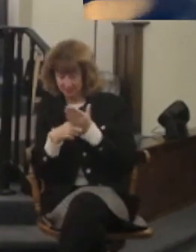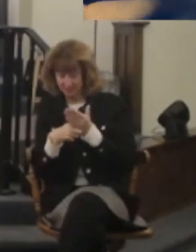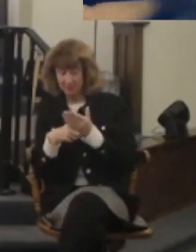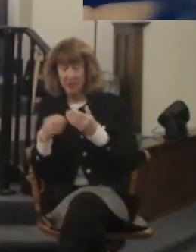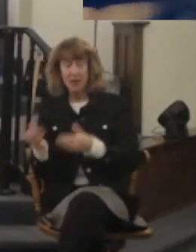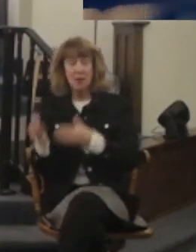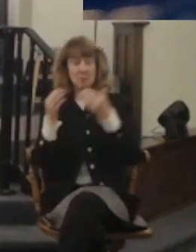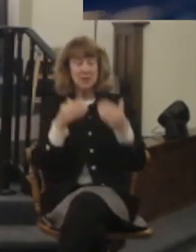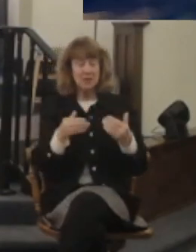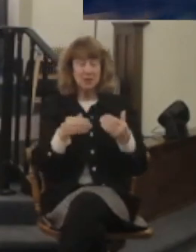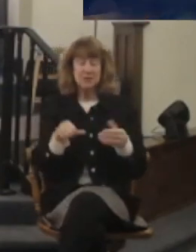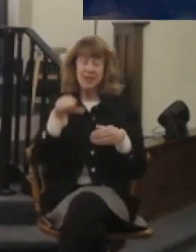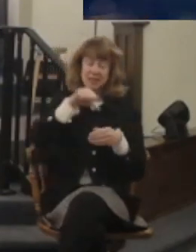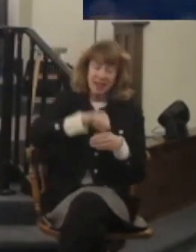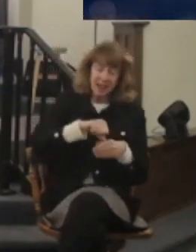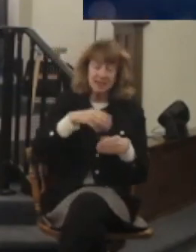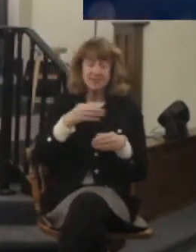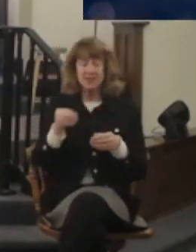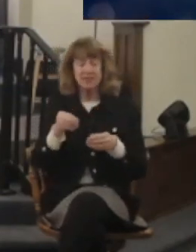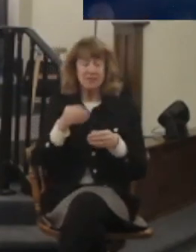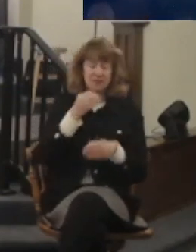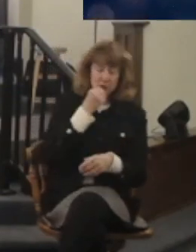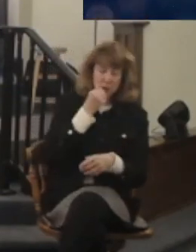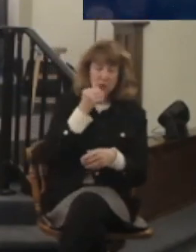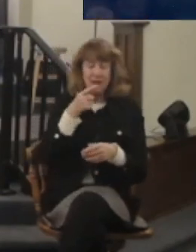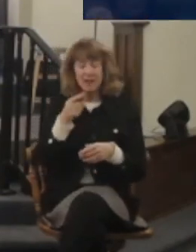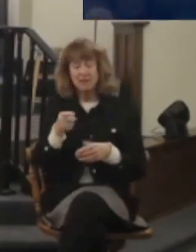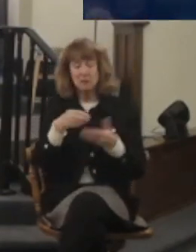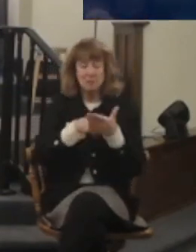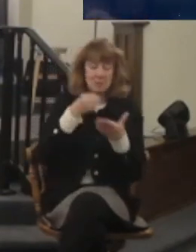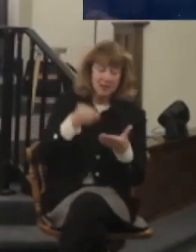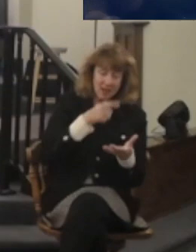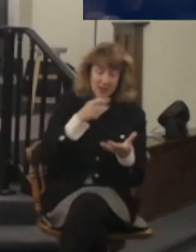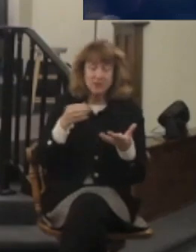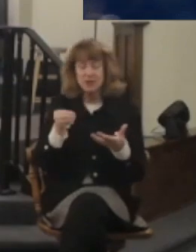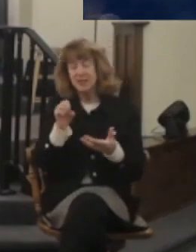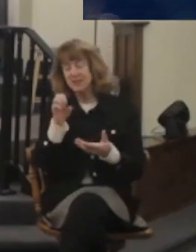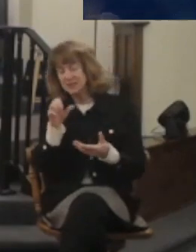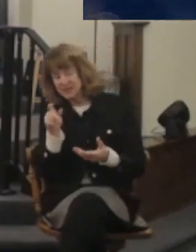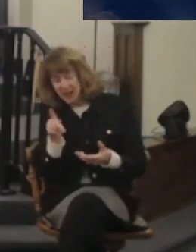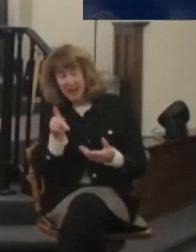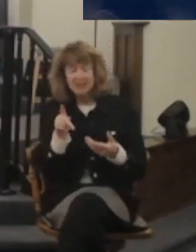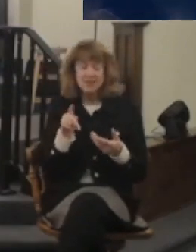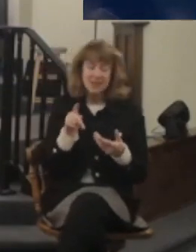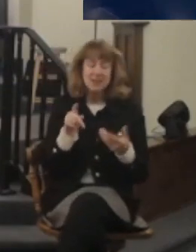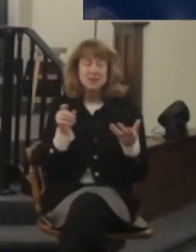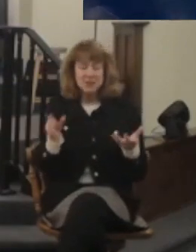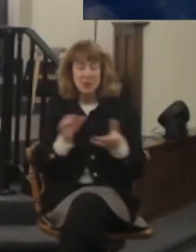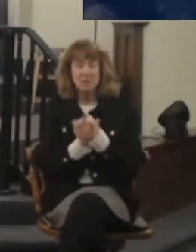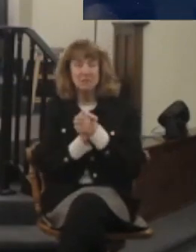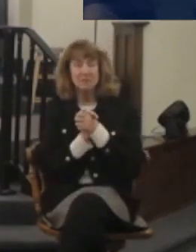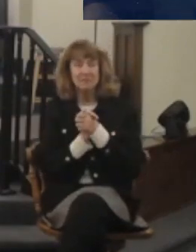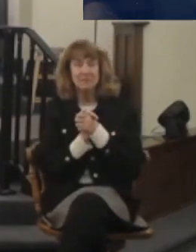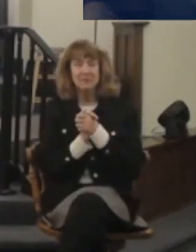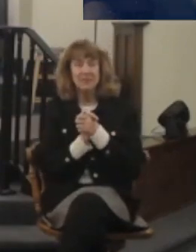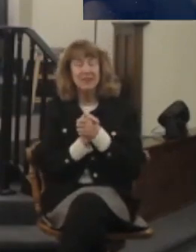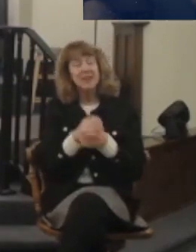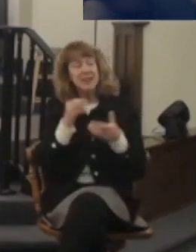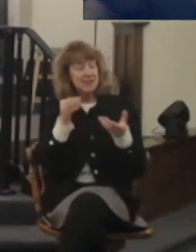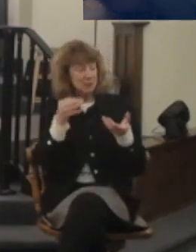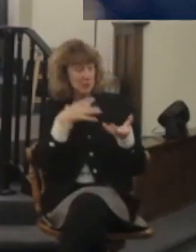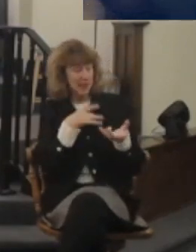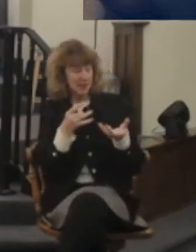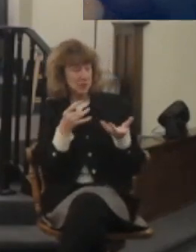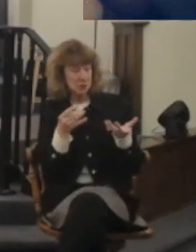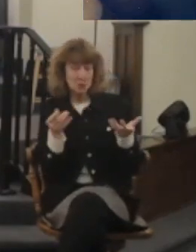but there's gas expense. They have to buy their own lunches and their snacks and all of that. So even if you,